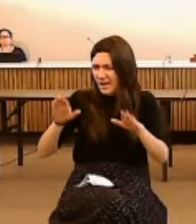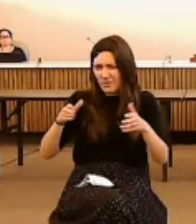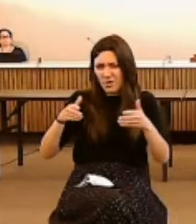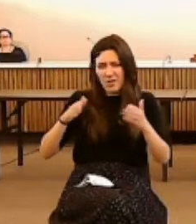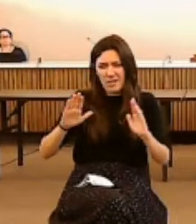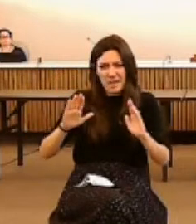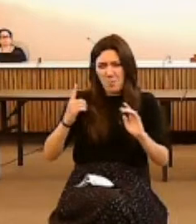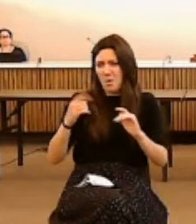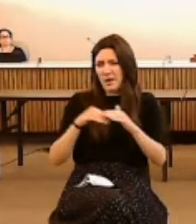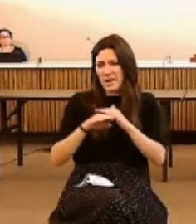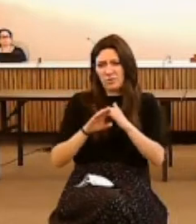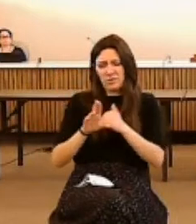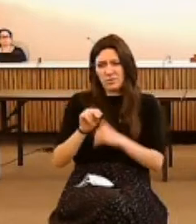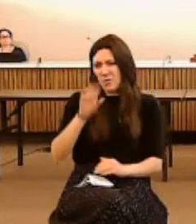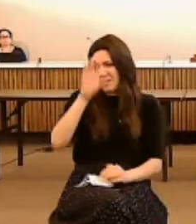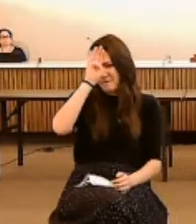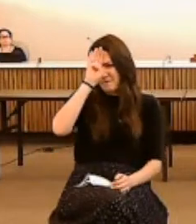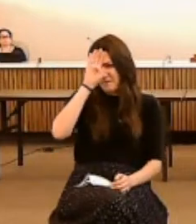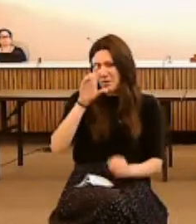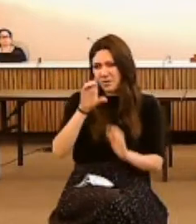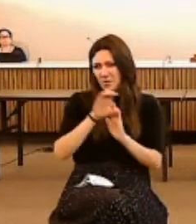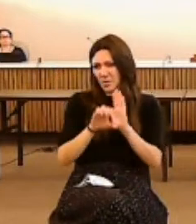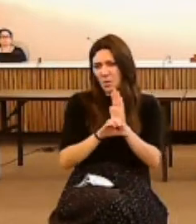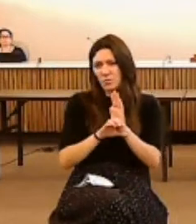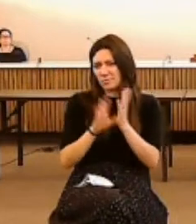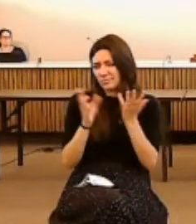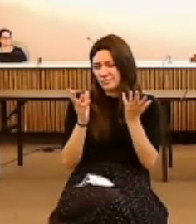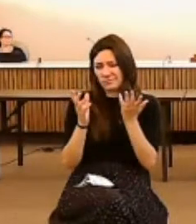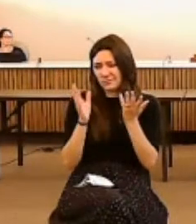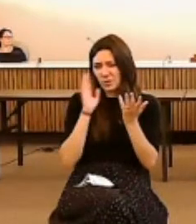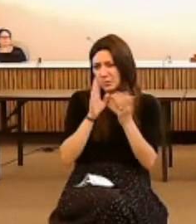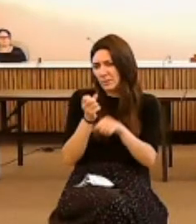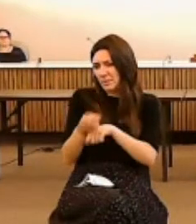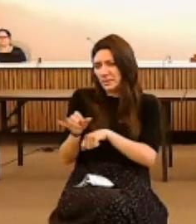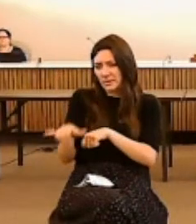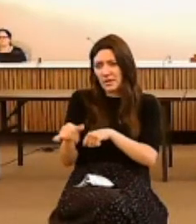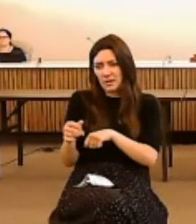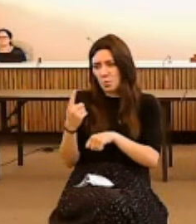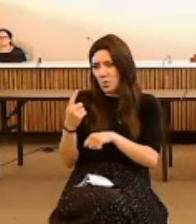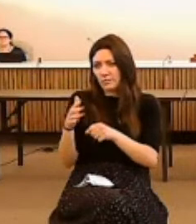units. Fire code for the state would override. Okay, thank you. Great.